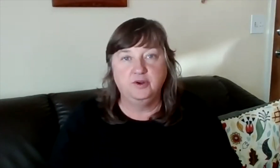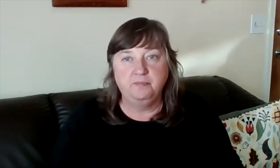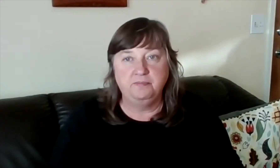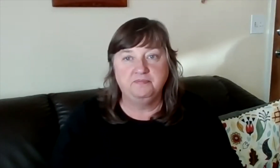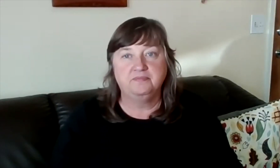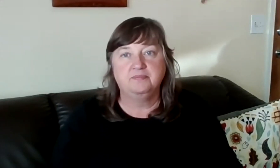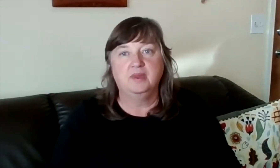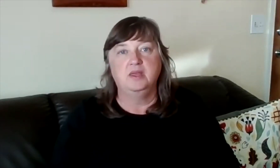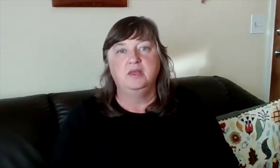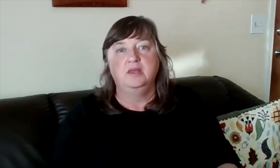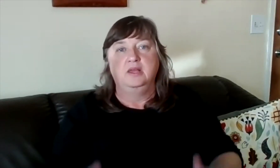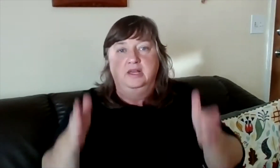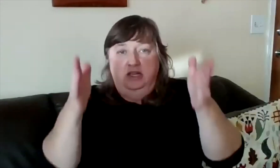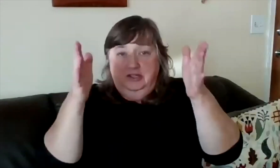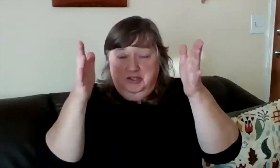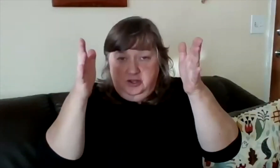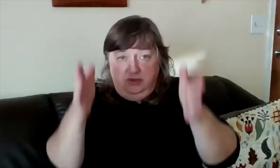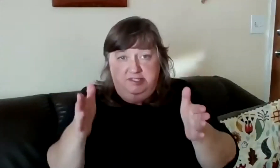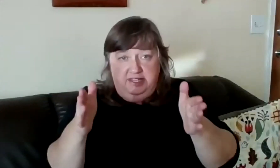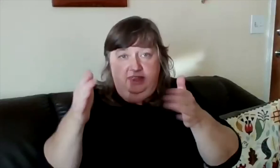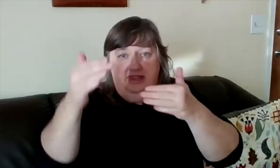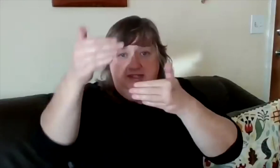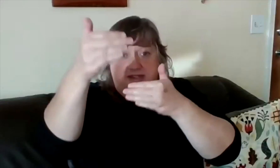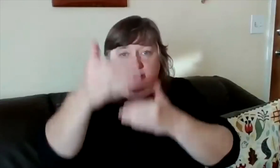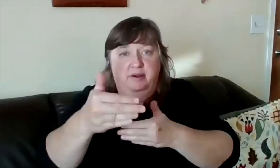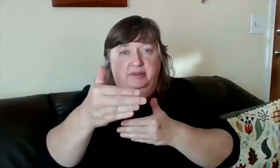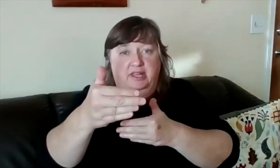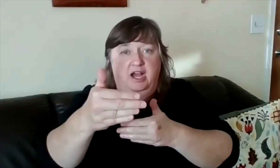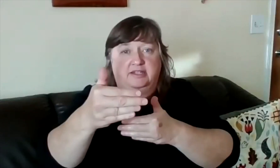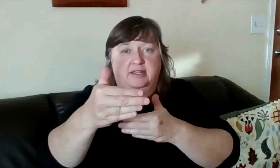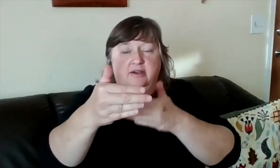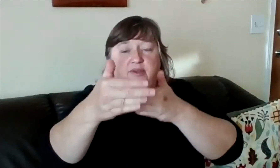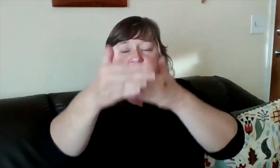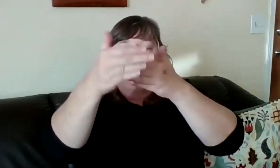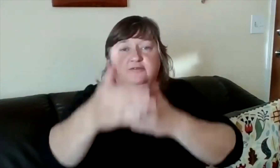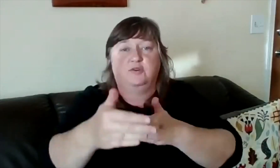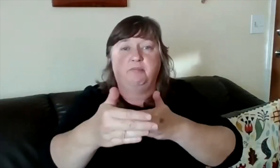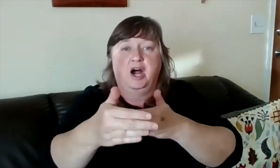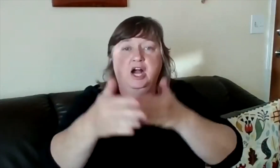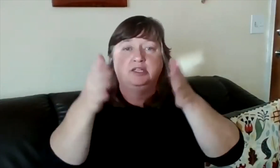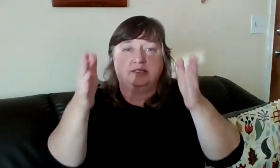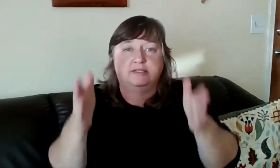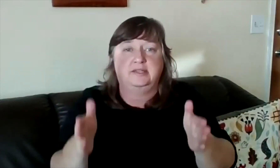Bedroom. So you will see this come up a lot. We did this for box.